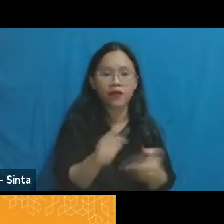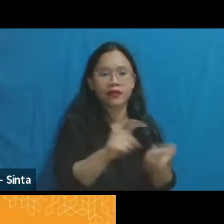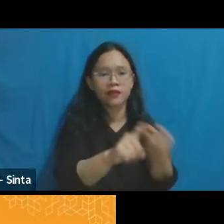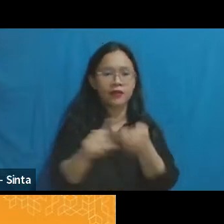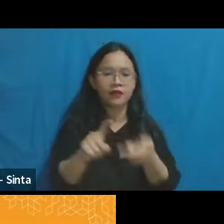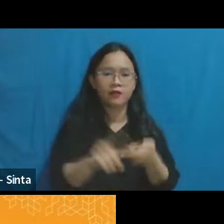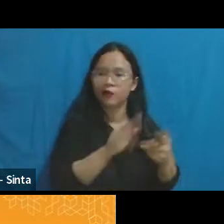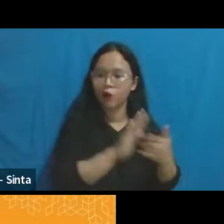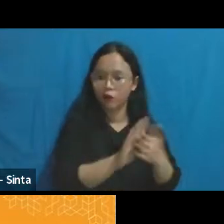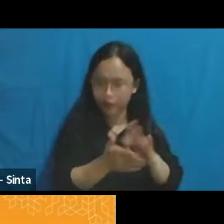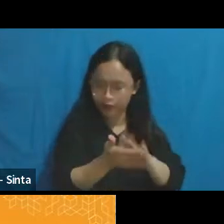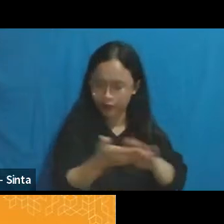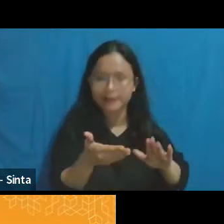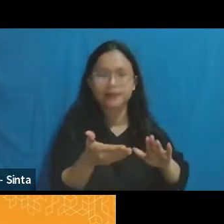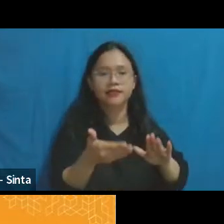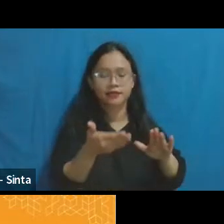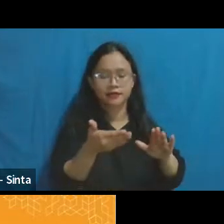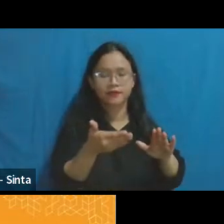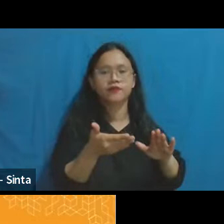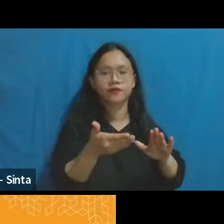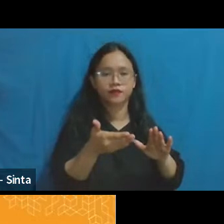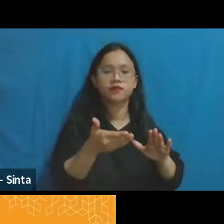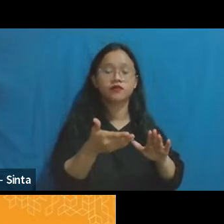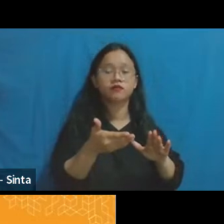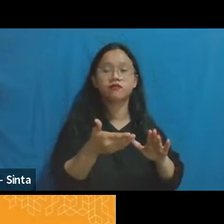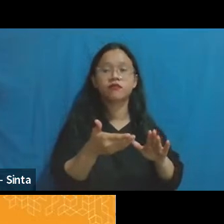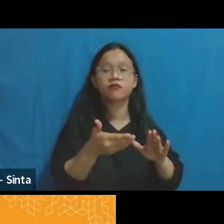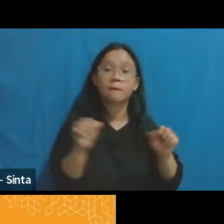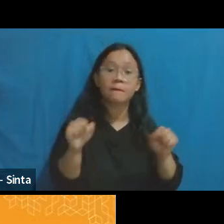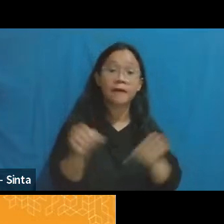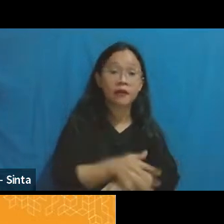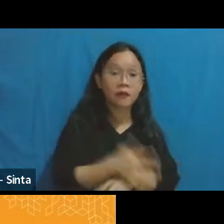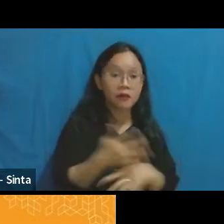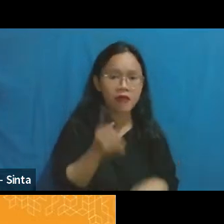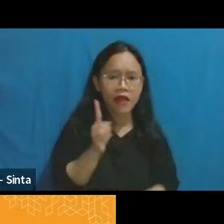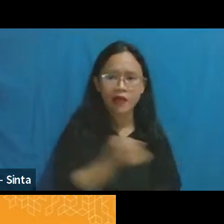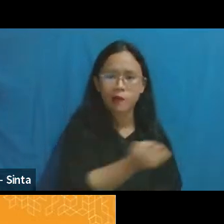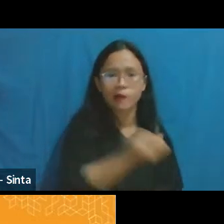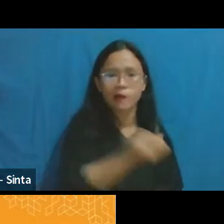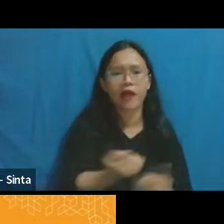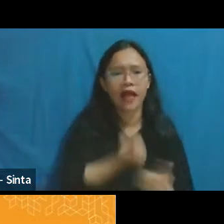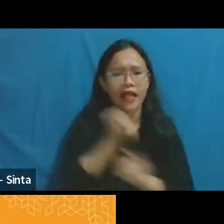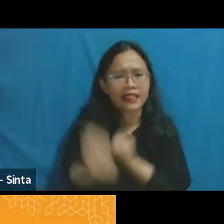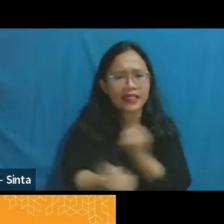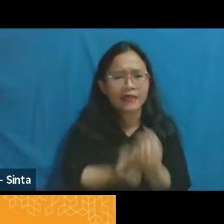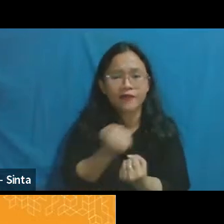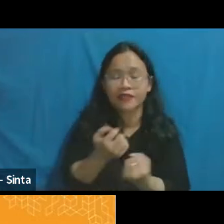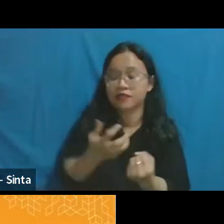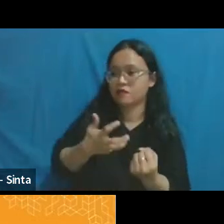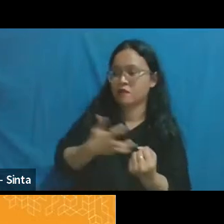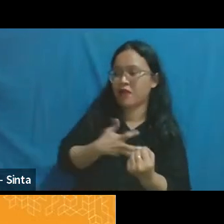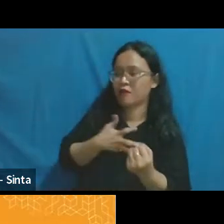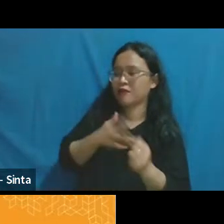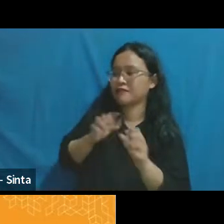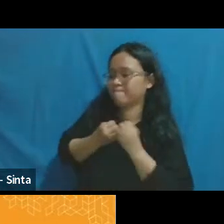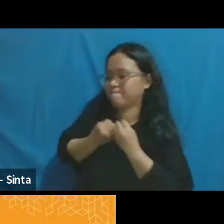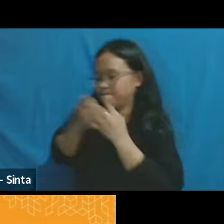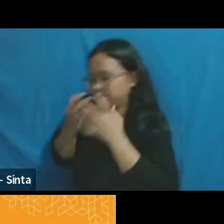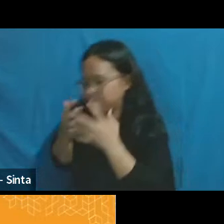to freely express opinions and to be able to demonstrate in West Papua. So I just want to, just highlight